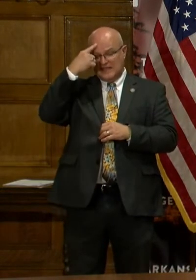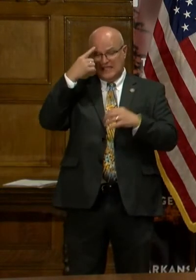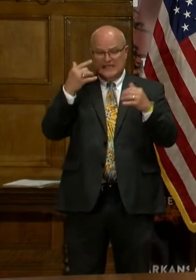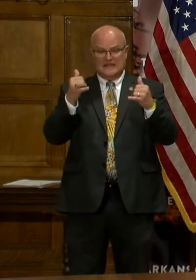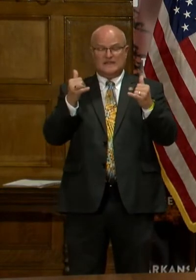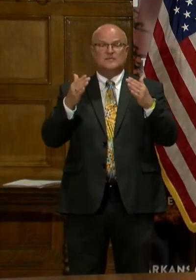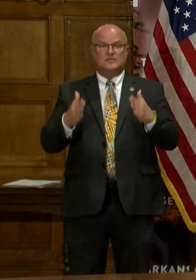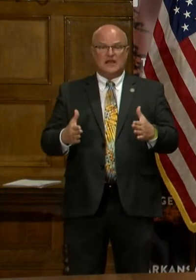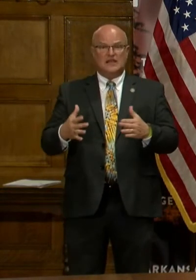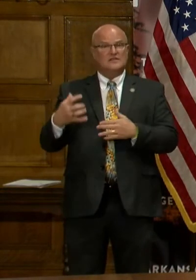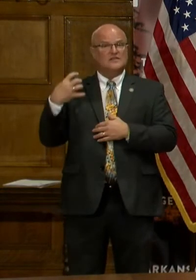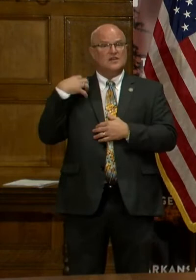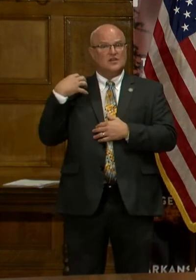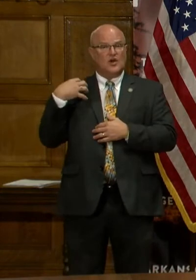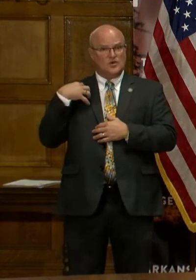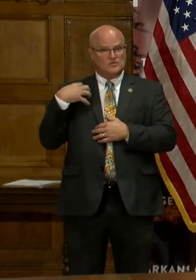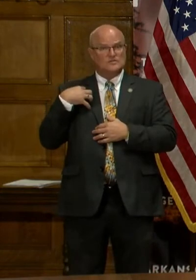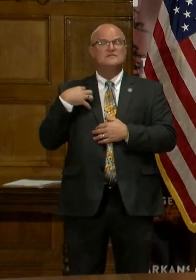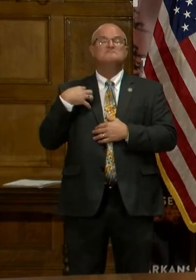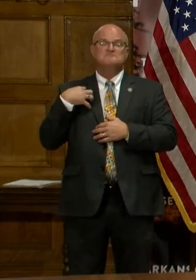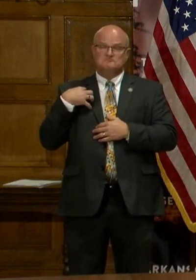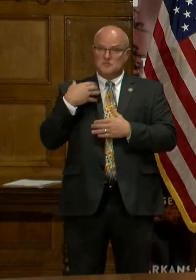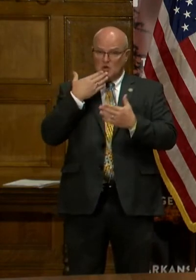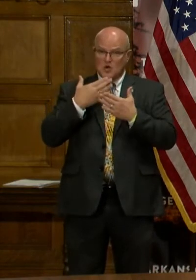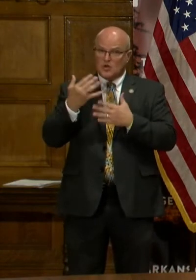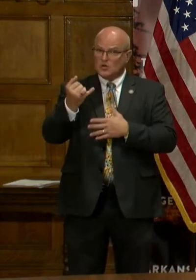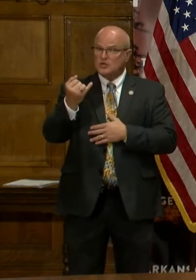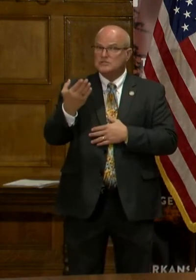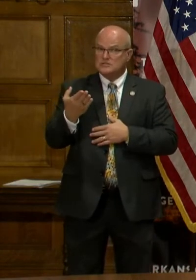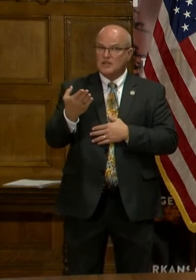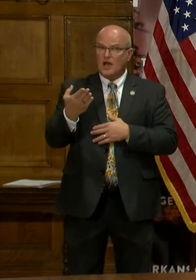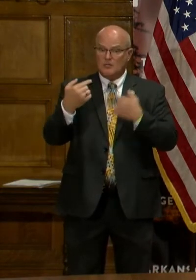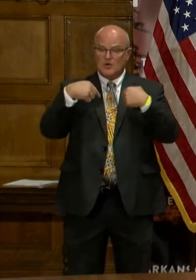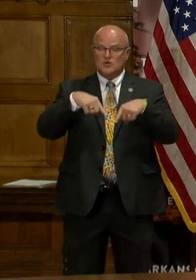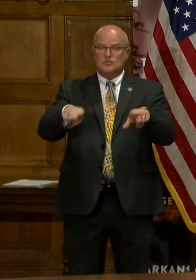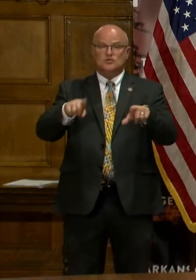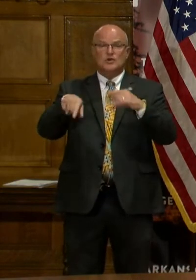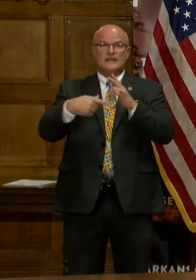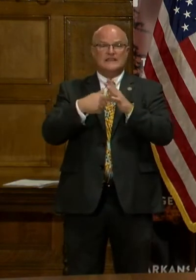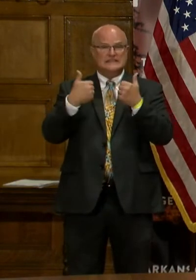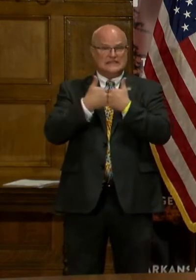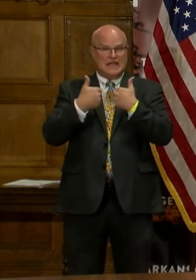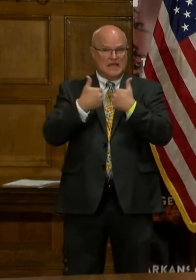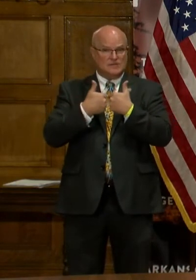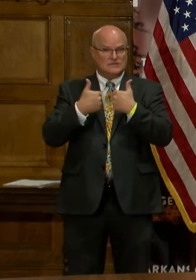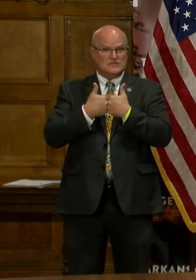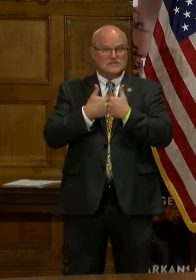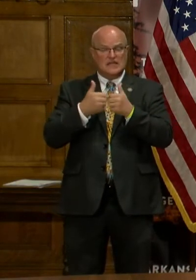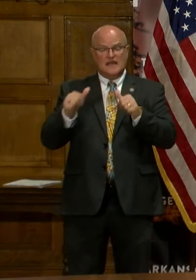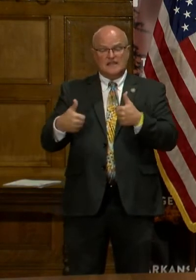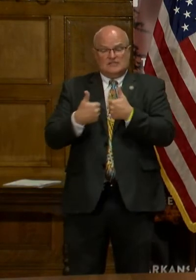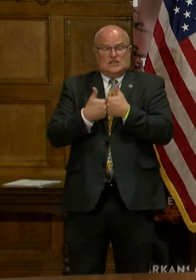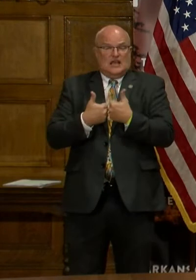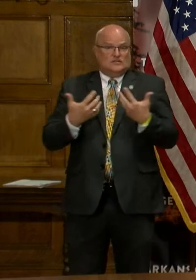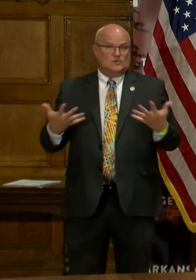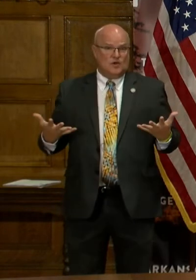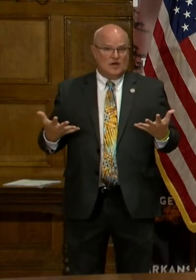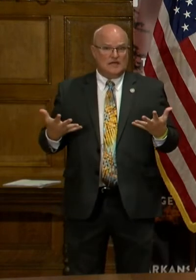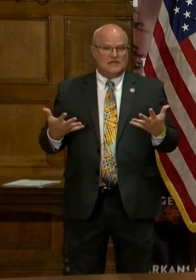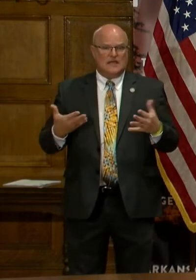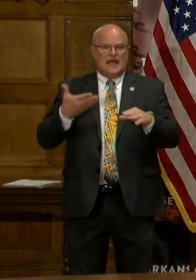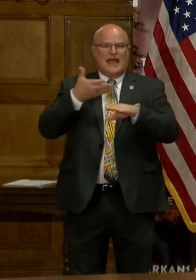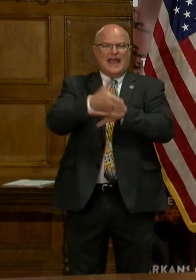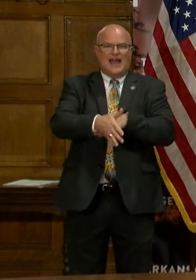players, coaches have done by and large a good job during the course of the game. The challenge is the after the